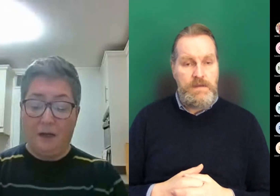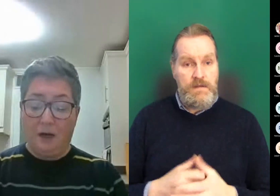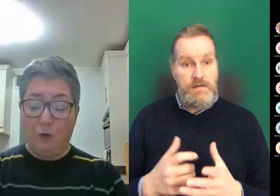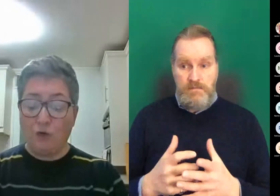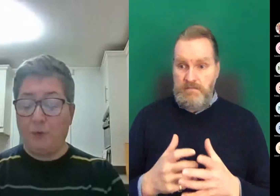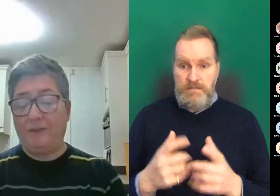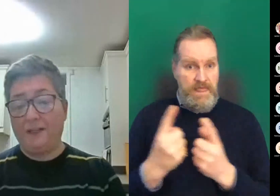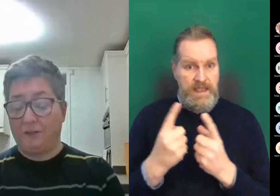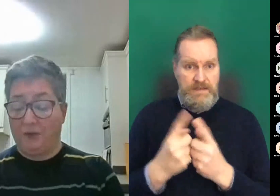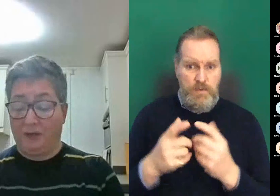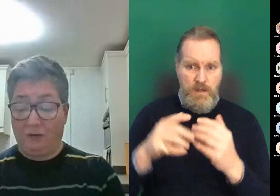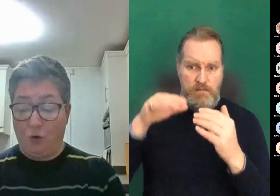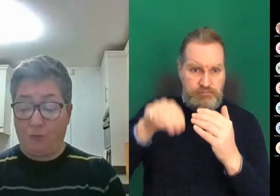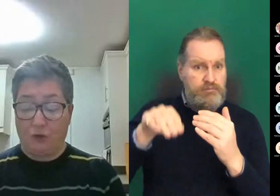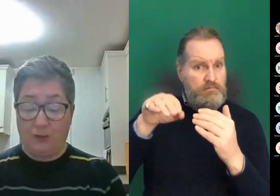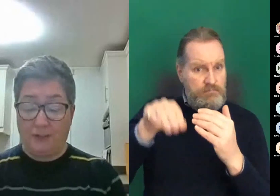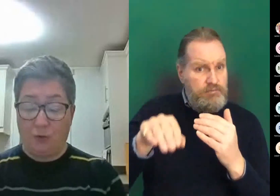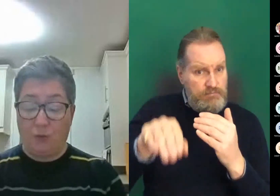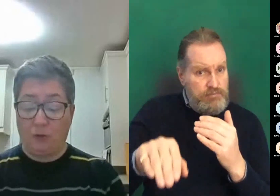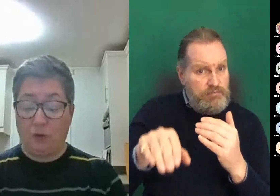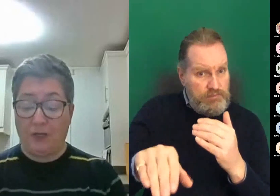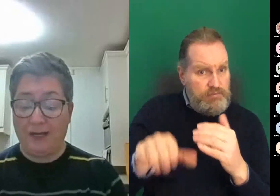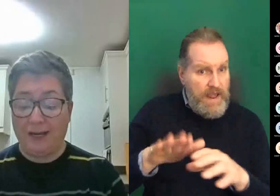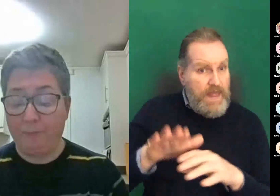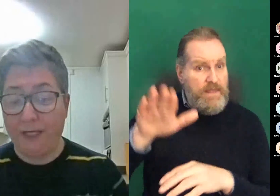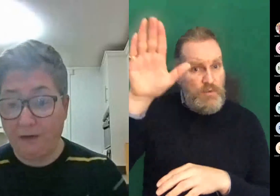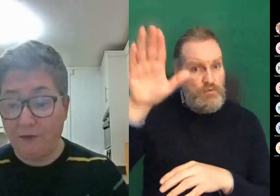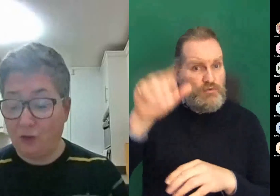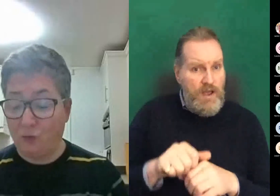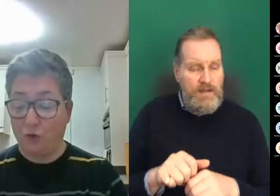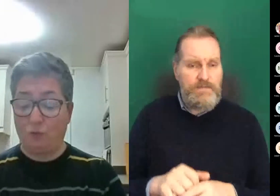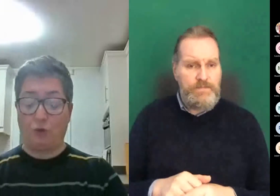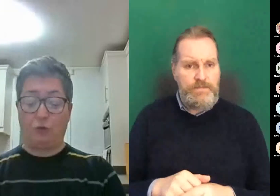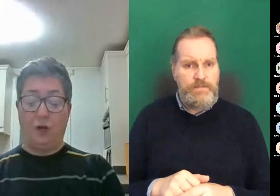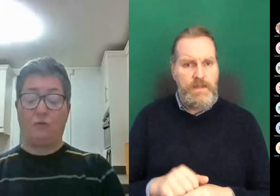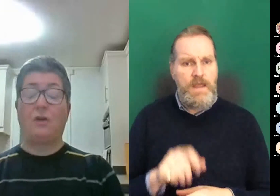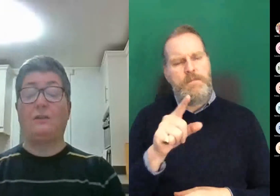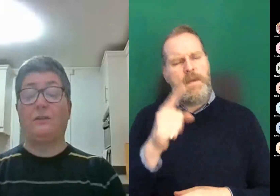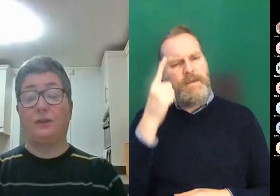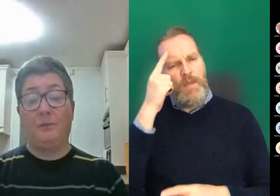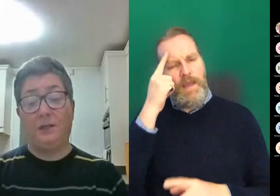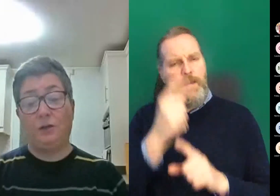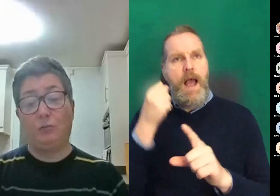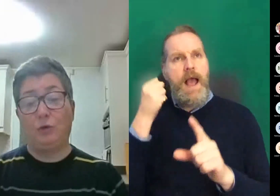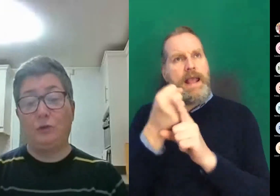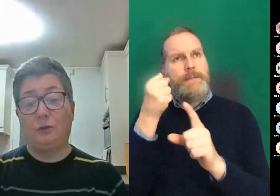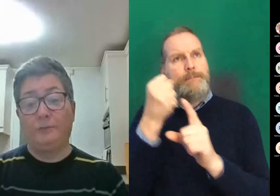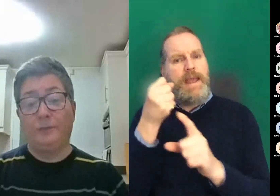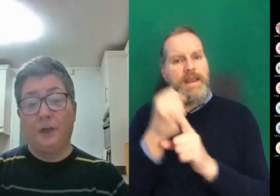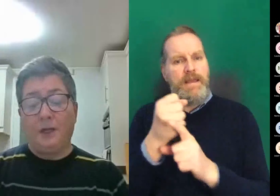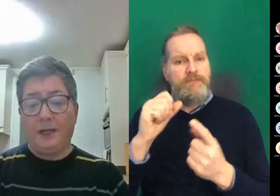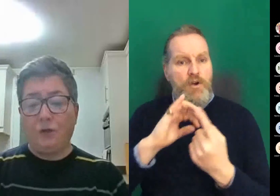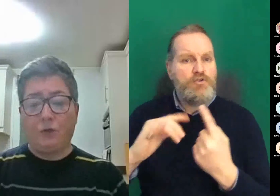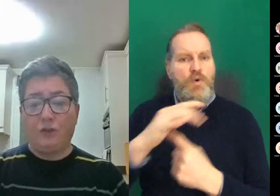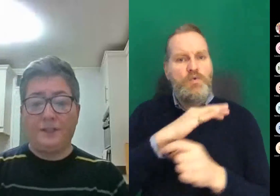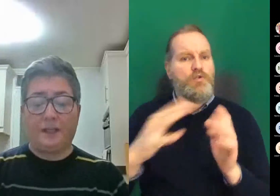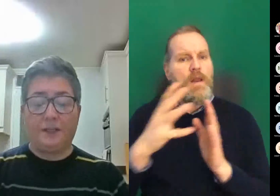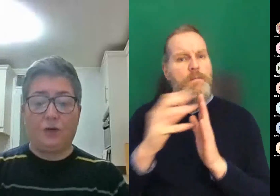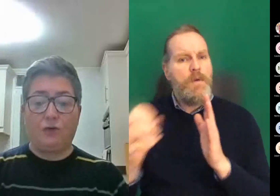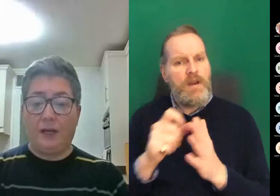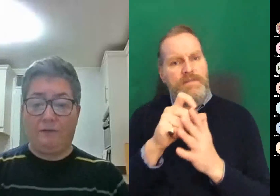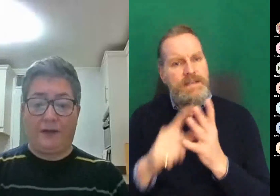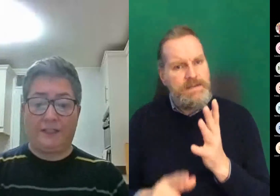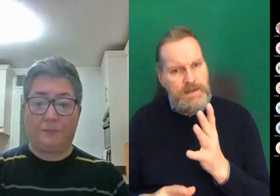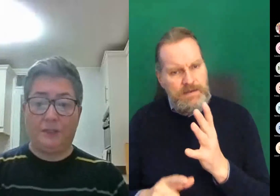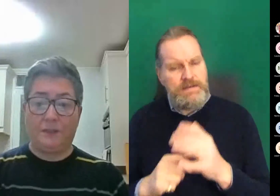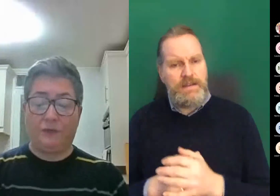again. It'll also provide us with the opportunity when we're looking at campaigning for the social model rather than the medical model. Technology